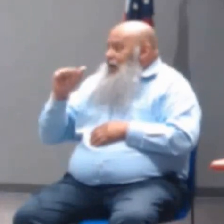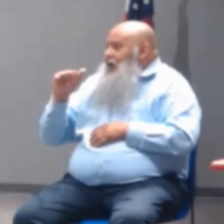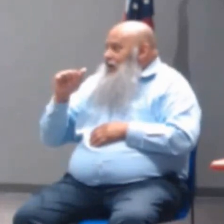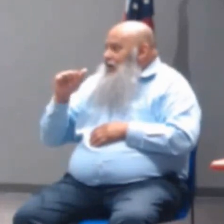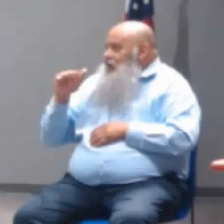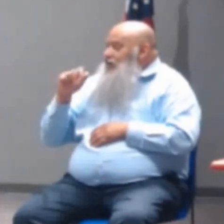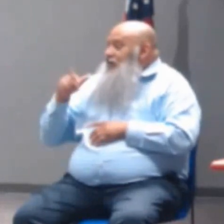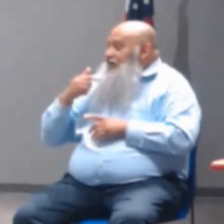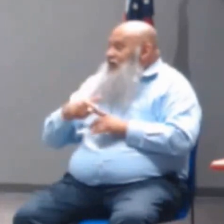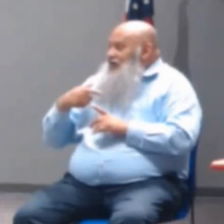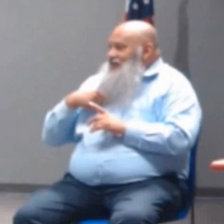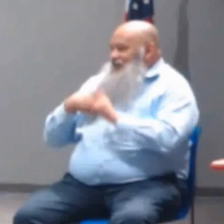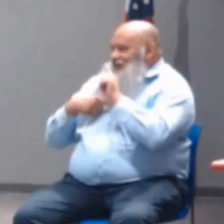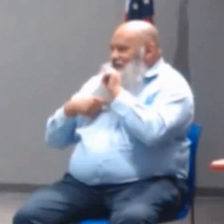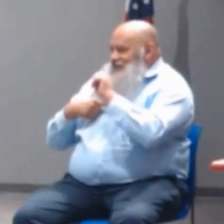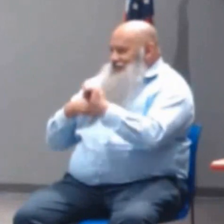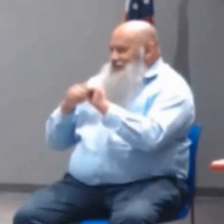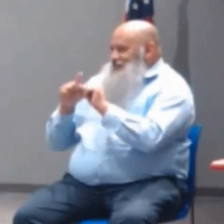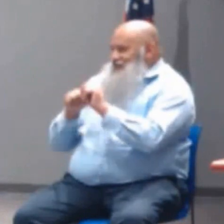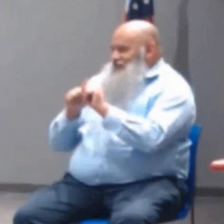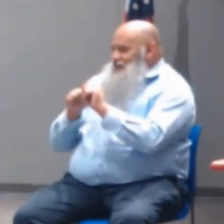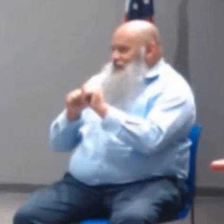And then there is the T.